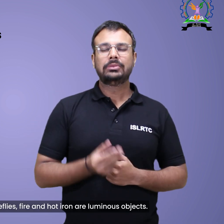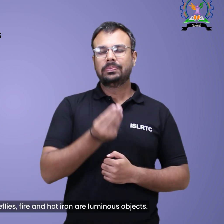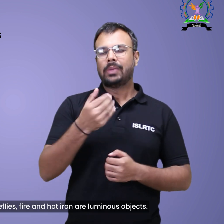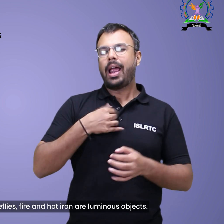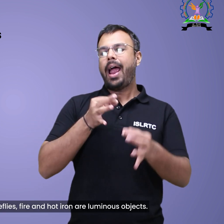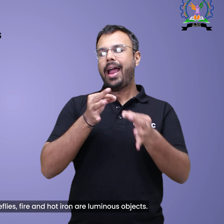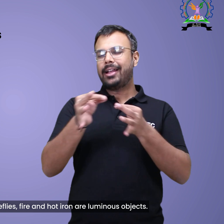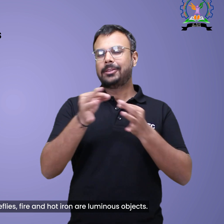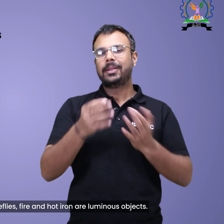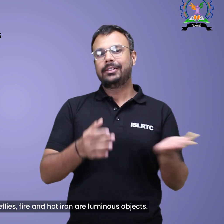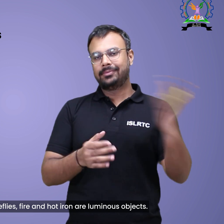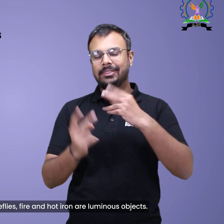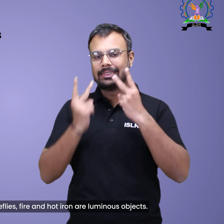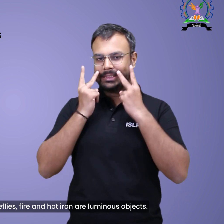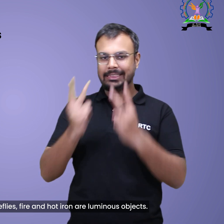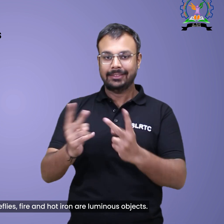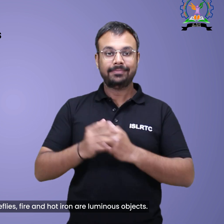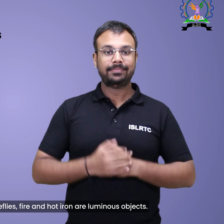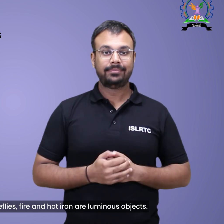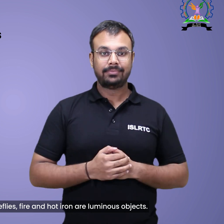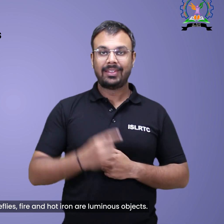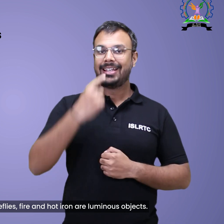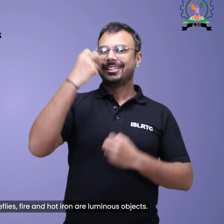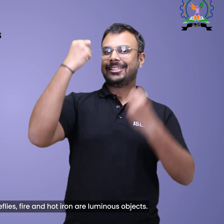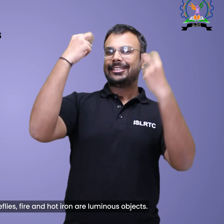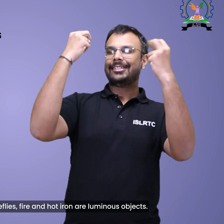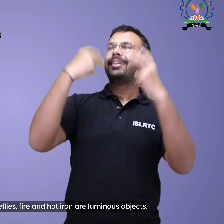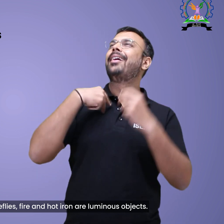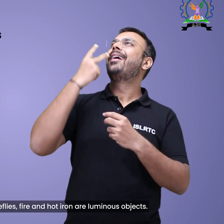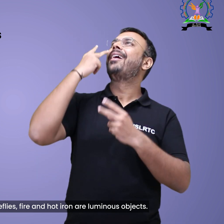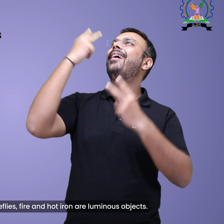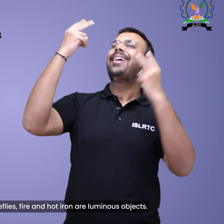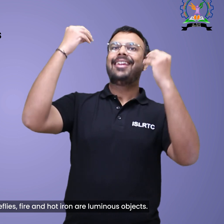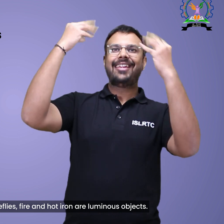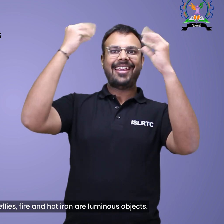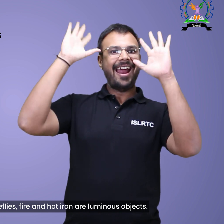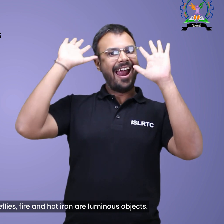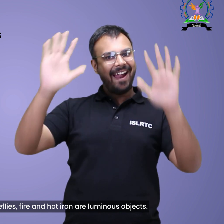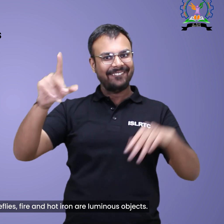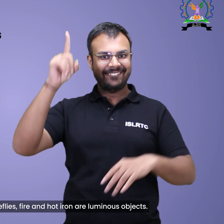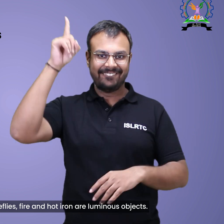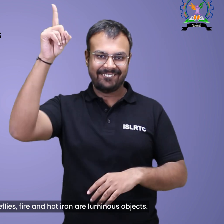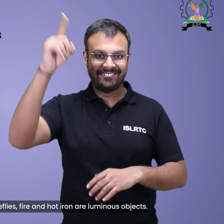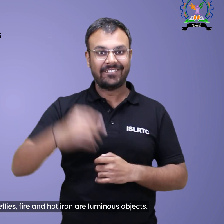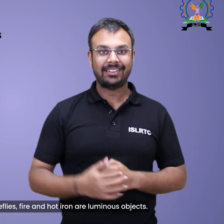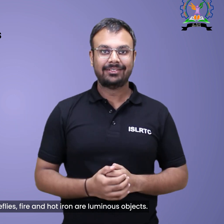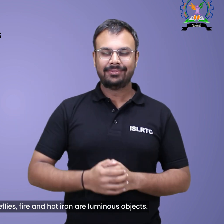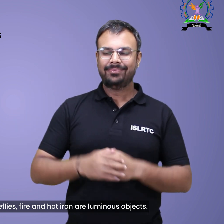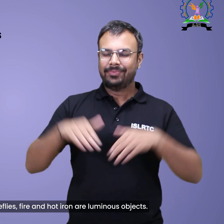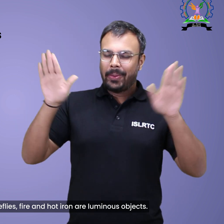Let us see some examples. Stars, fireflies, fire and hot iron are luminous